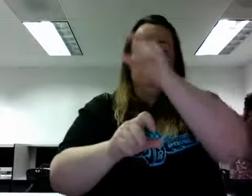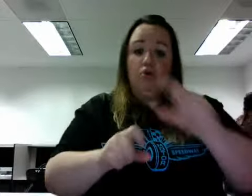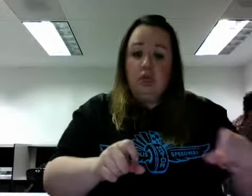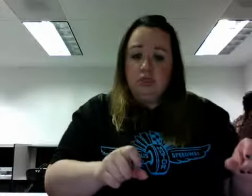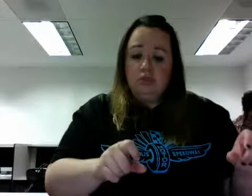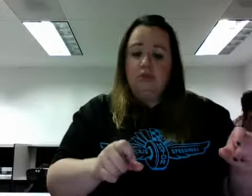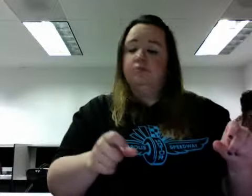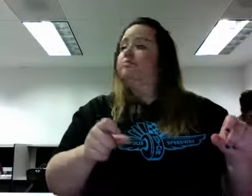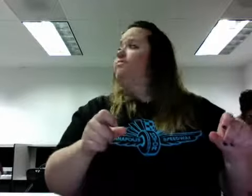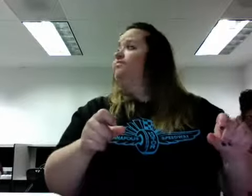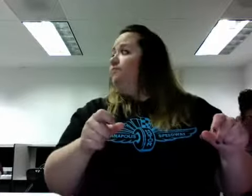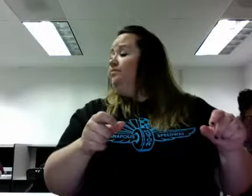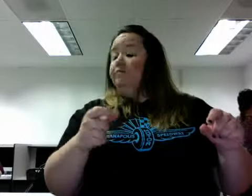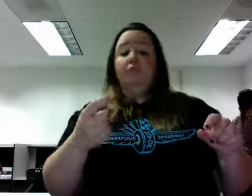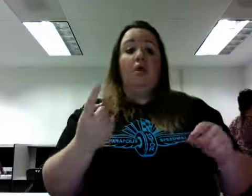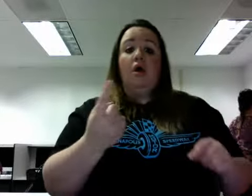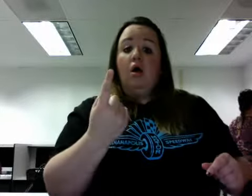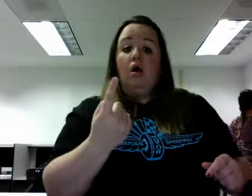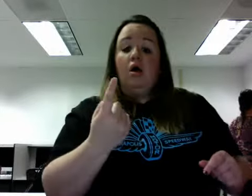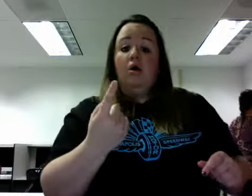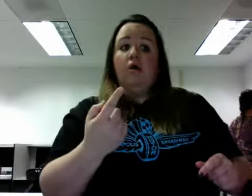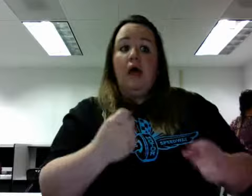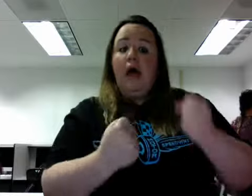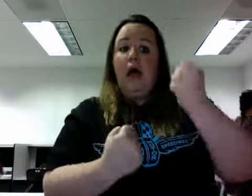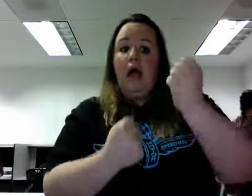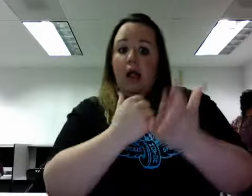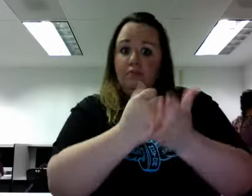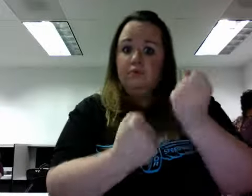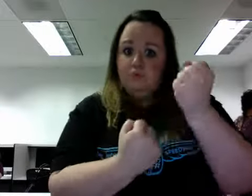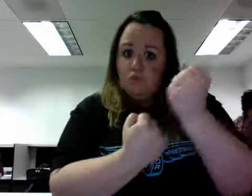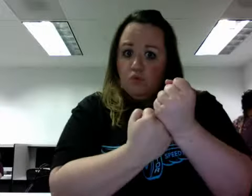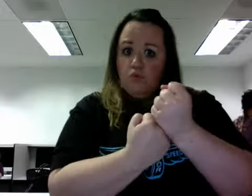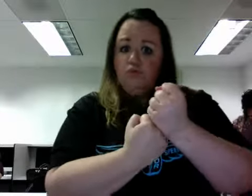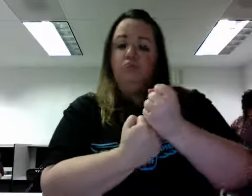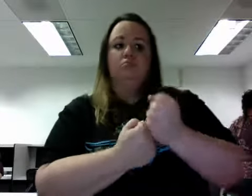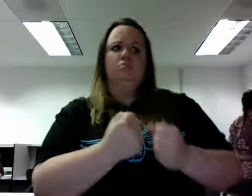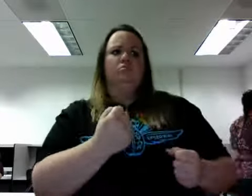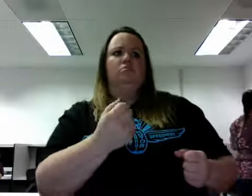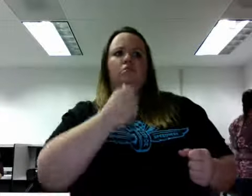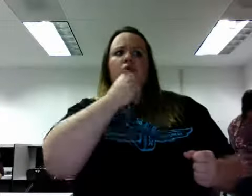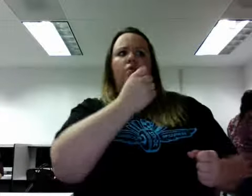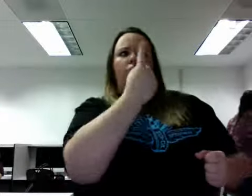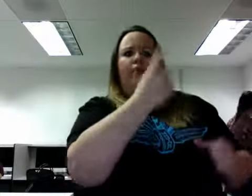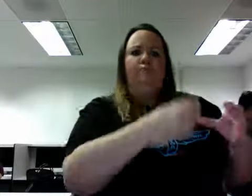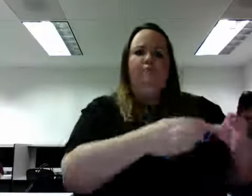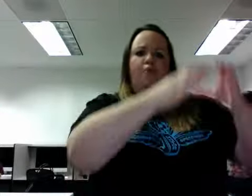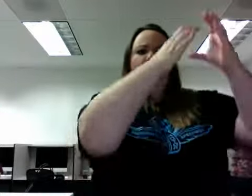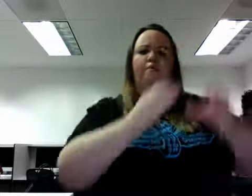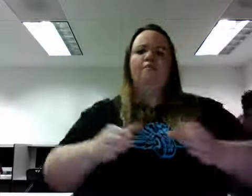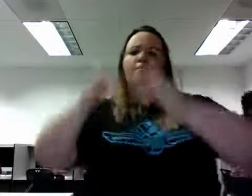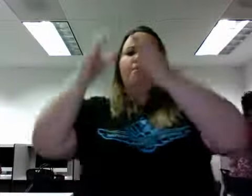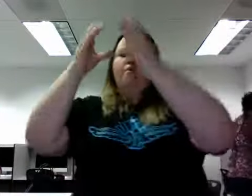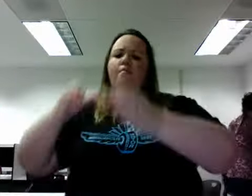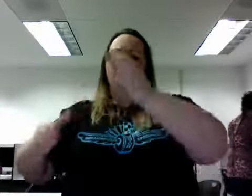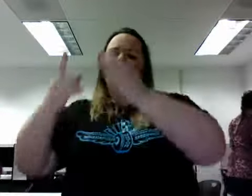of metal up there or something like that to hold it. No, they put crisscrosses and girders and beams and supports. And guys and girls, it's those structures there that make the bridge